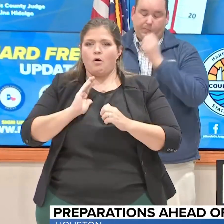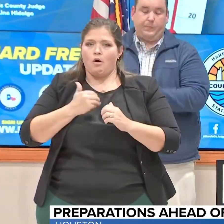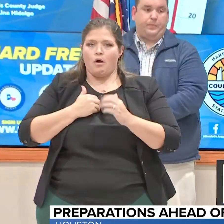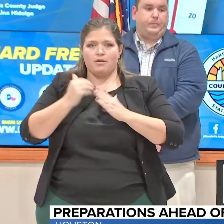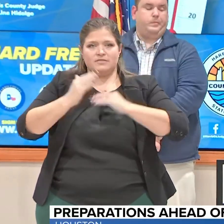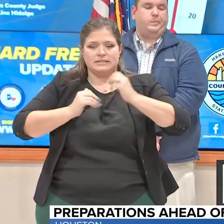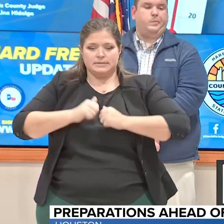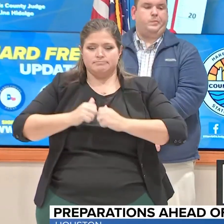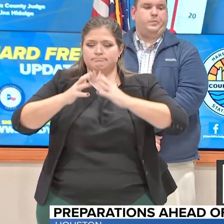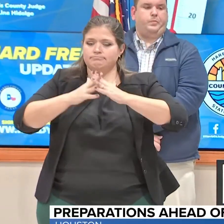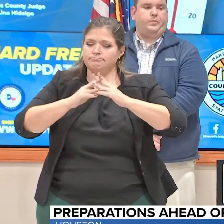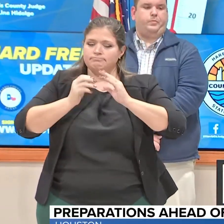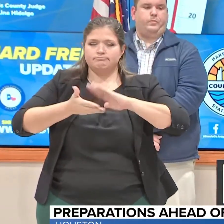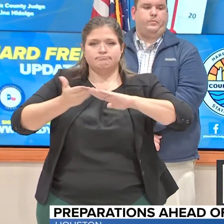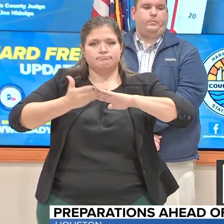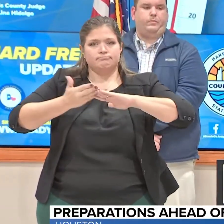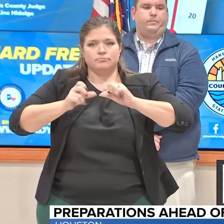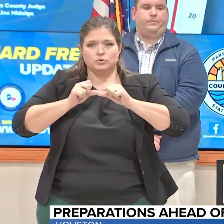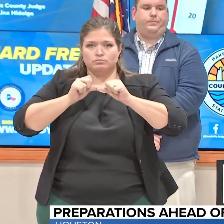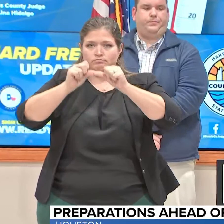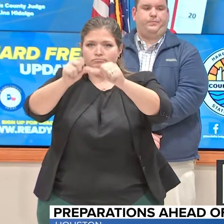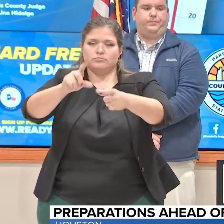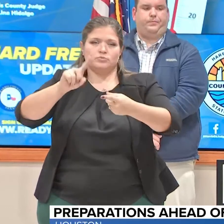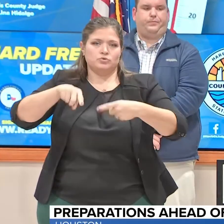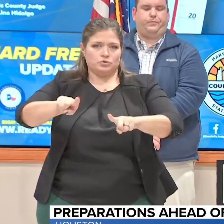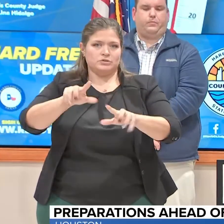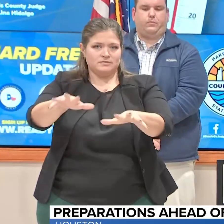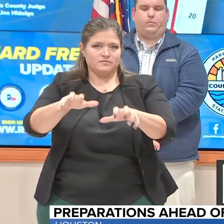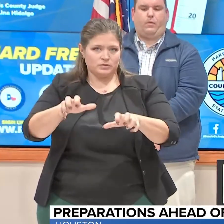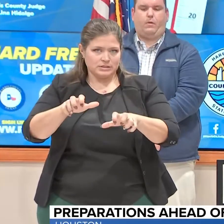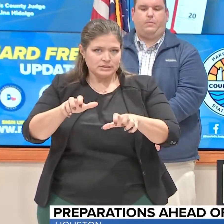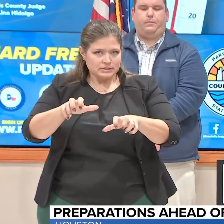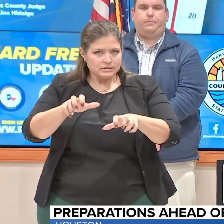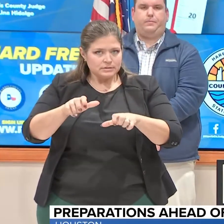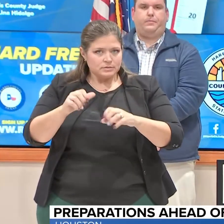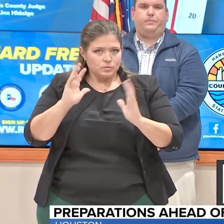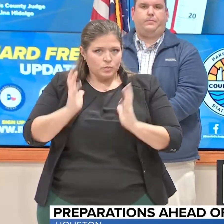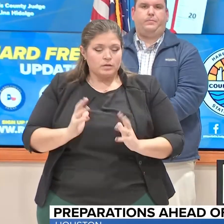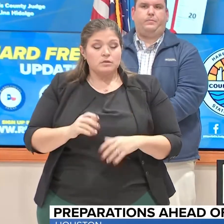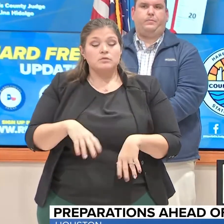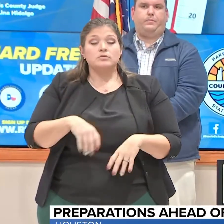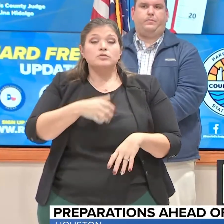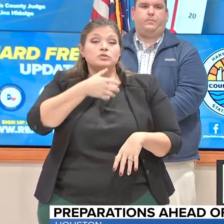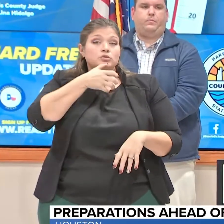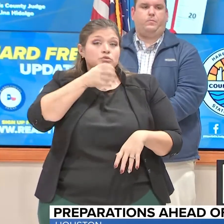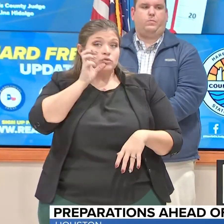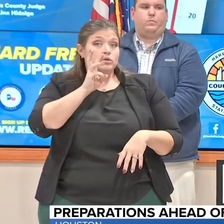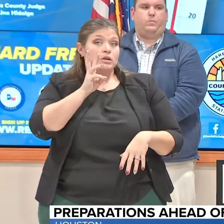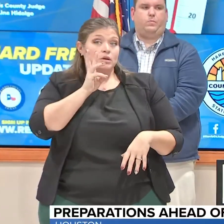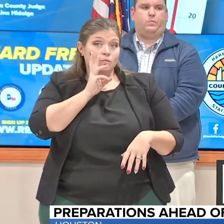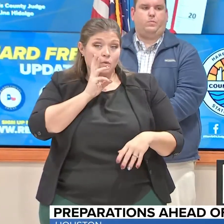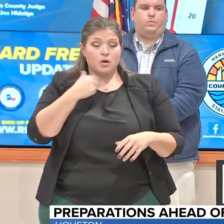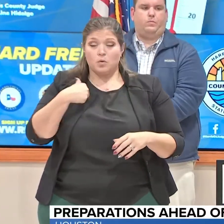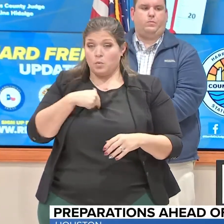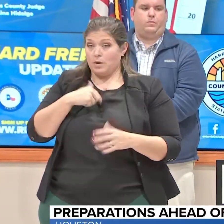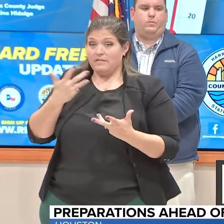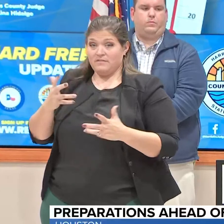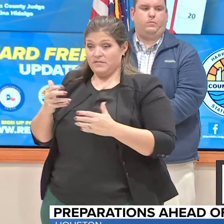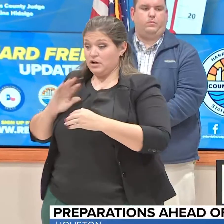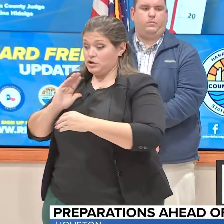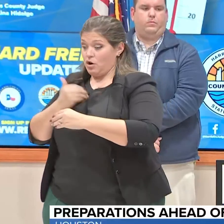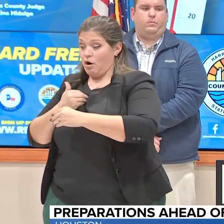during the freezing weather. During water operations, drinking water operations, have wrapped our exposed